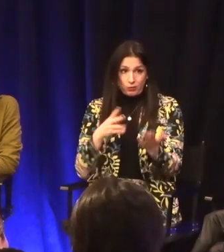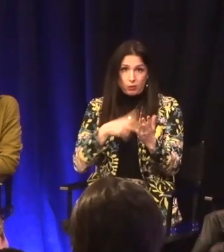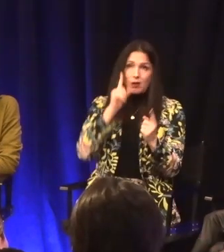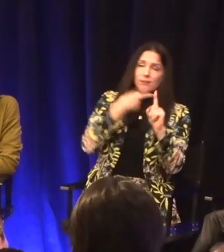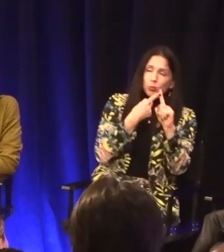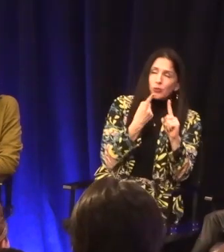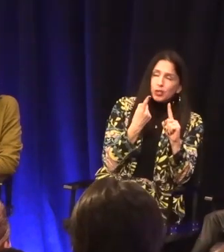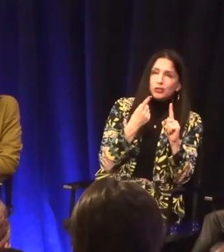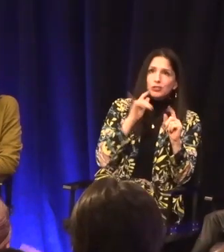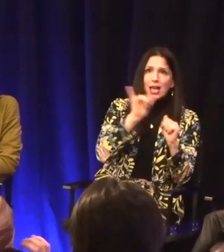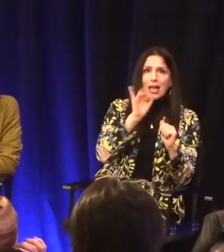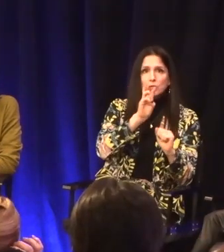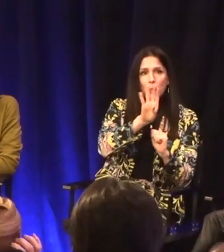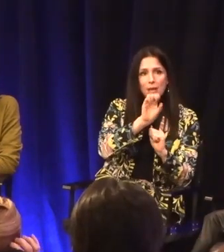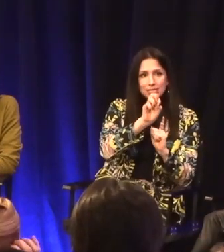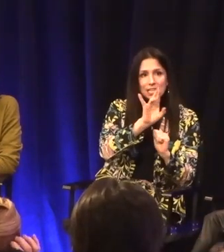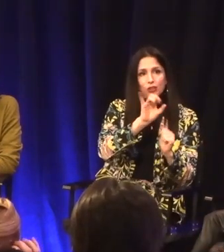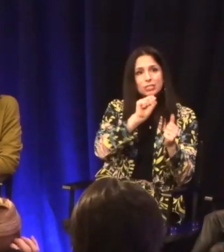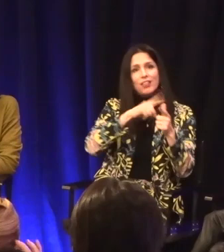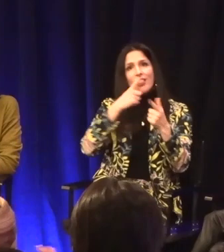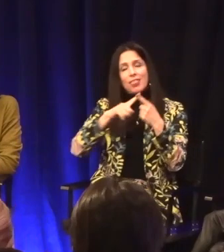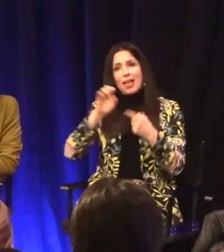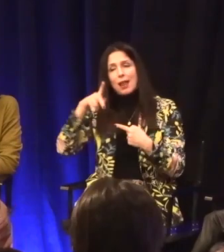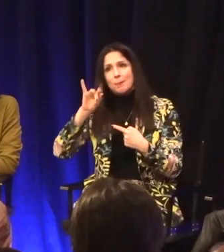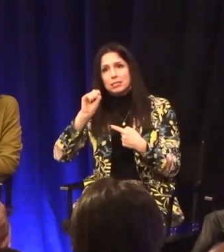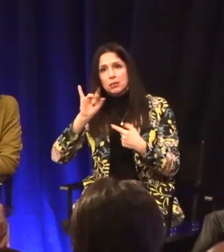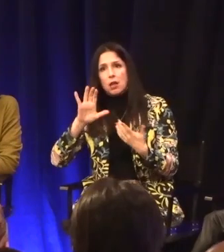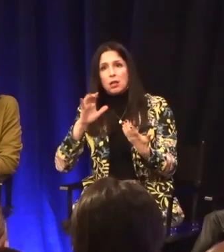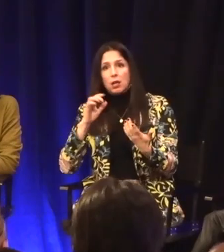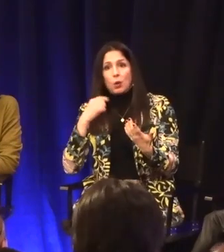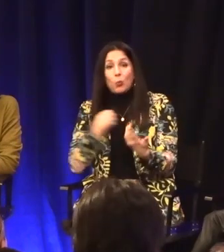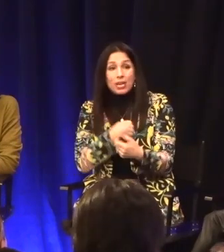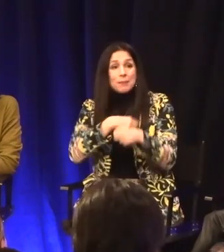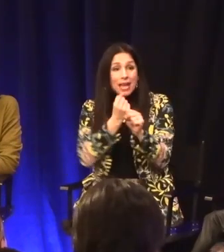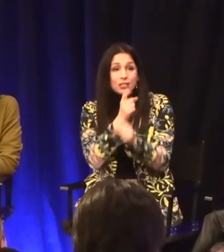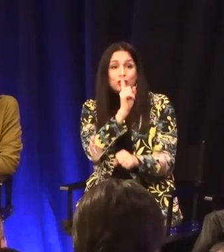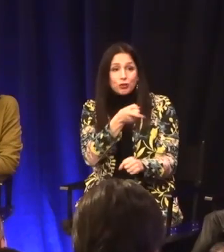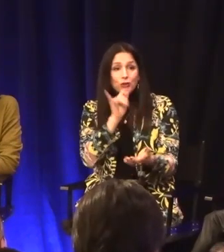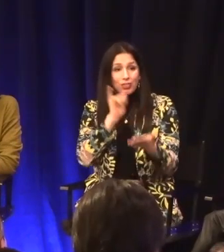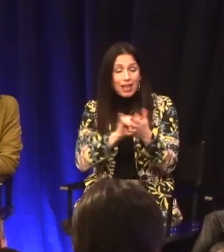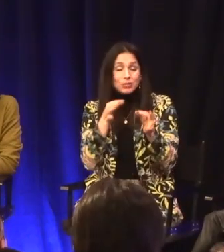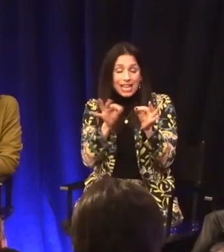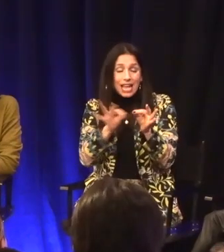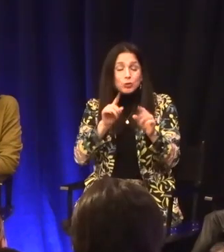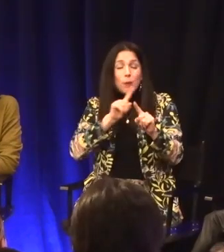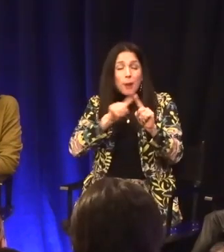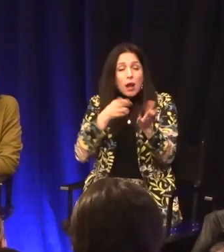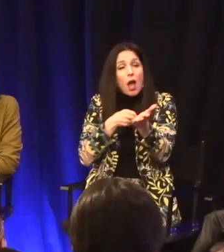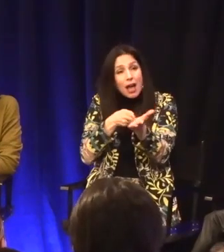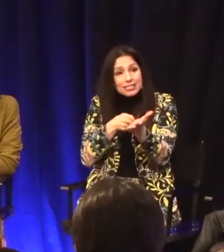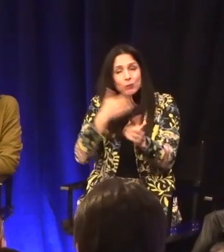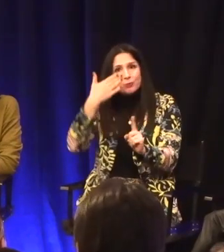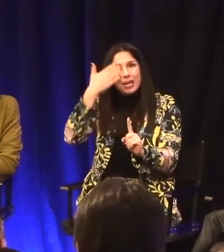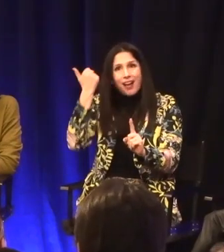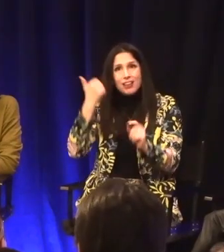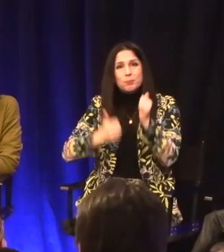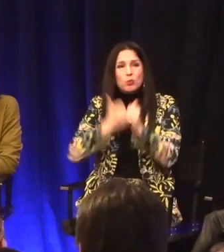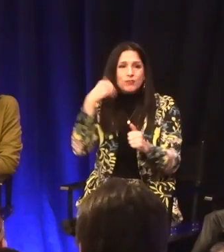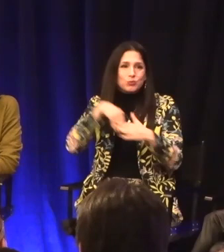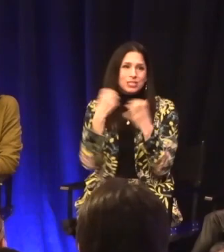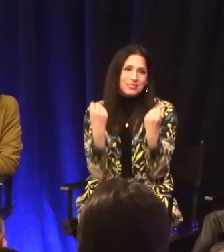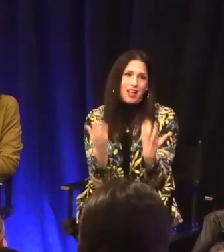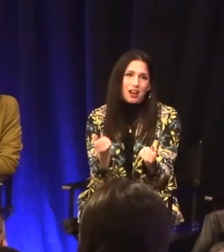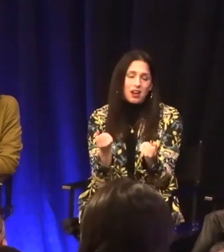my film here, well, first of all, there's a web series and then episodic, but we wanted to make sure that it was captioned, but